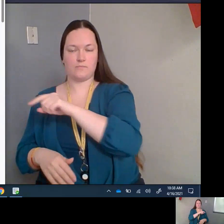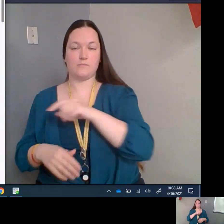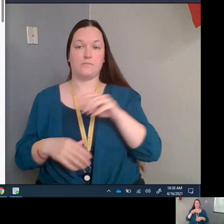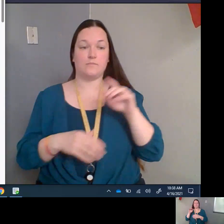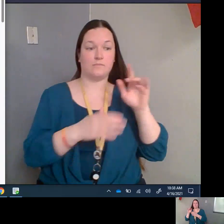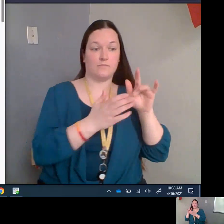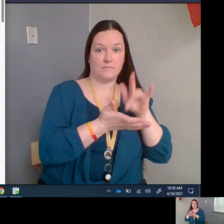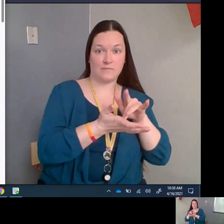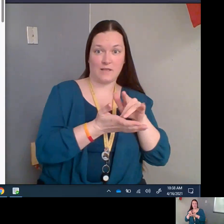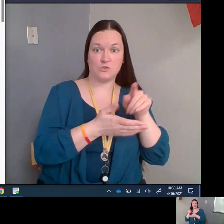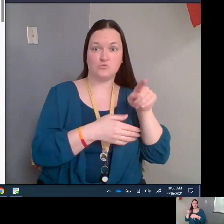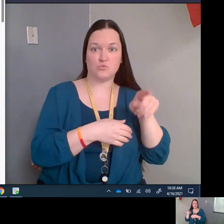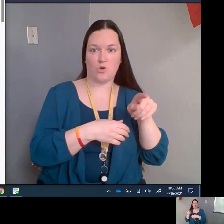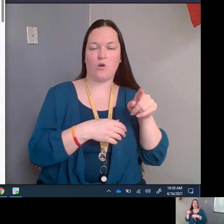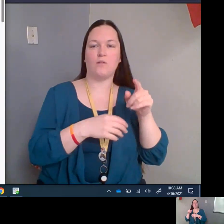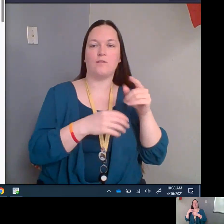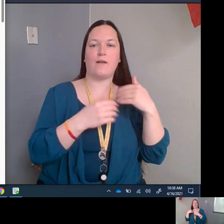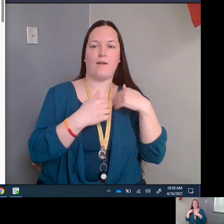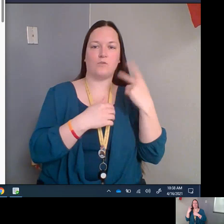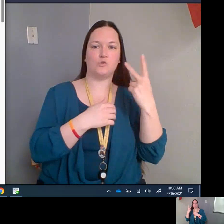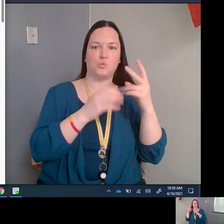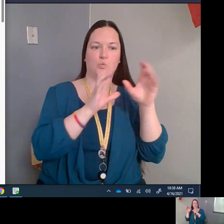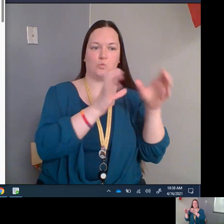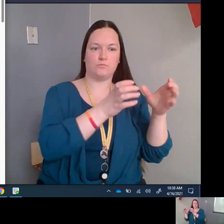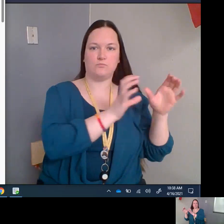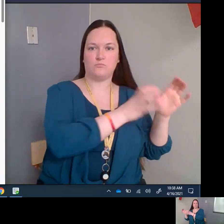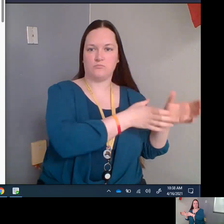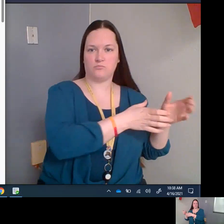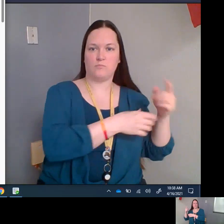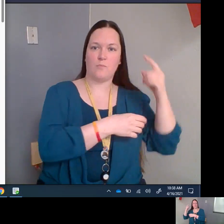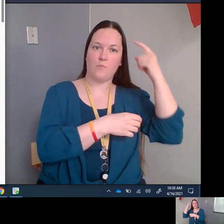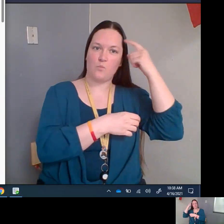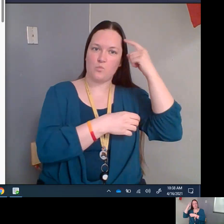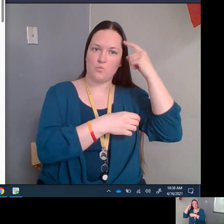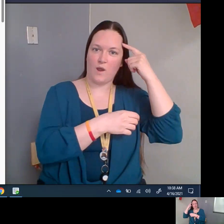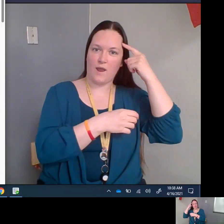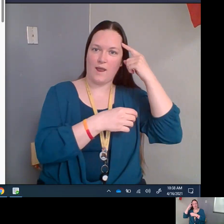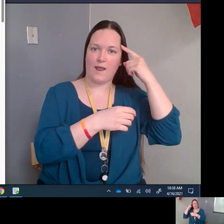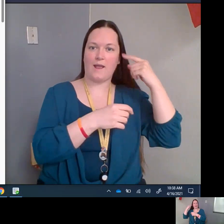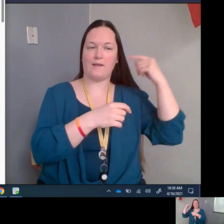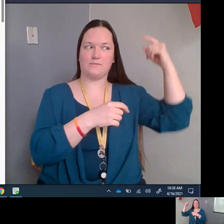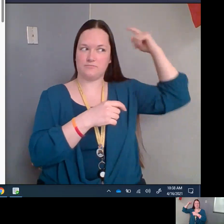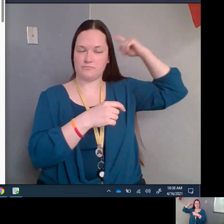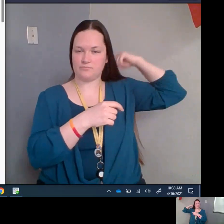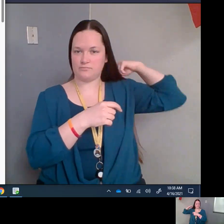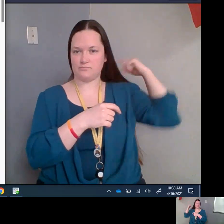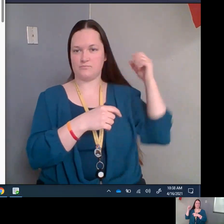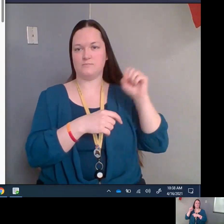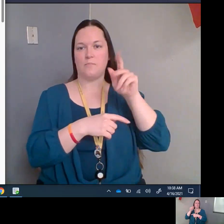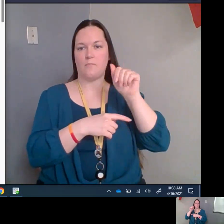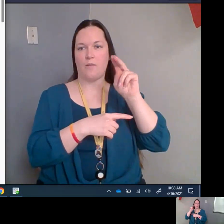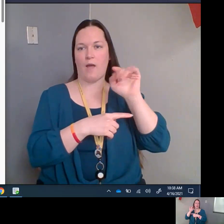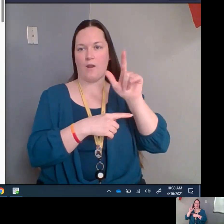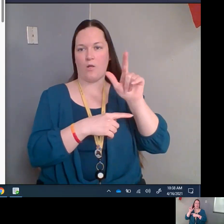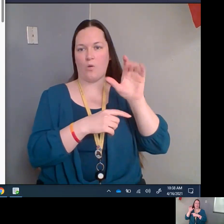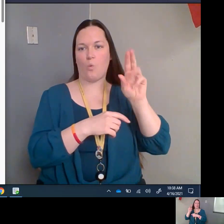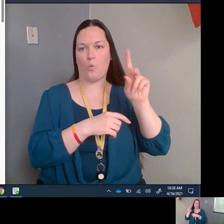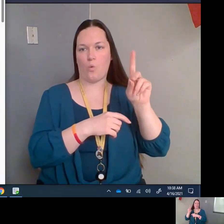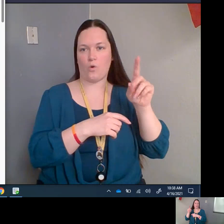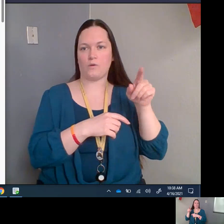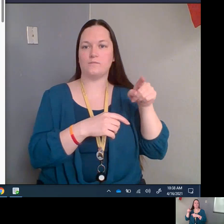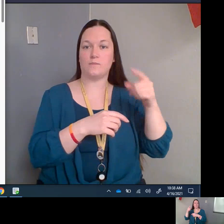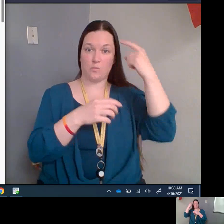The central nervous system is also divided into two major structures, the brain and the spinal cord. The brain